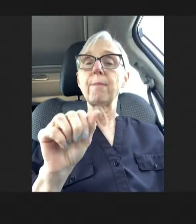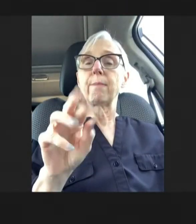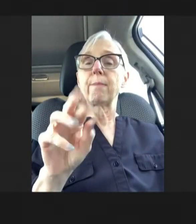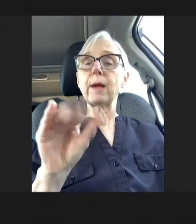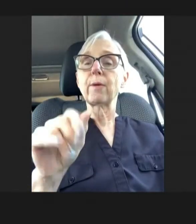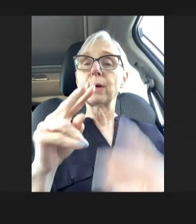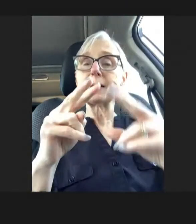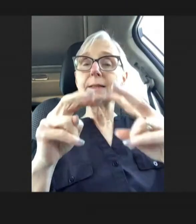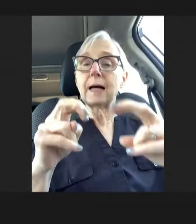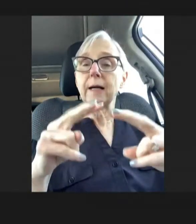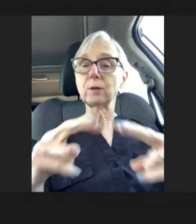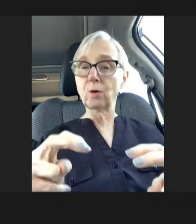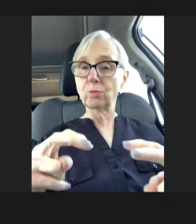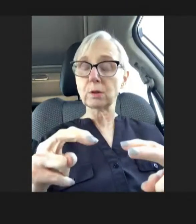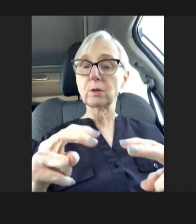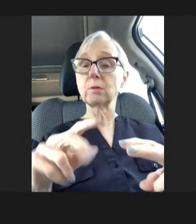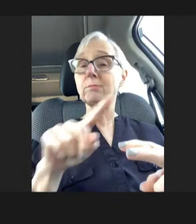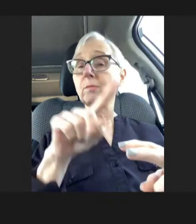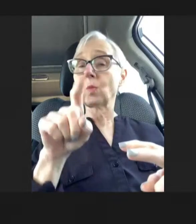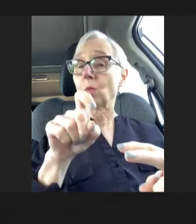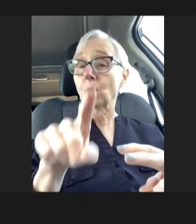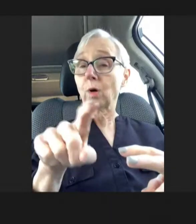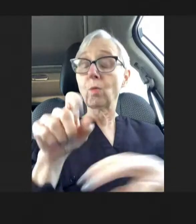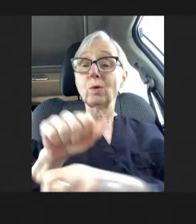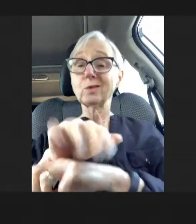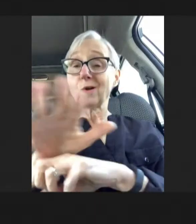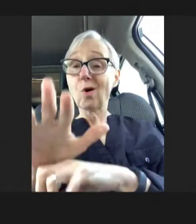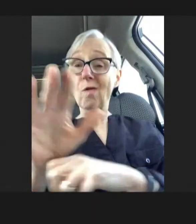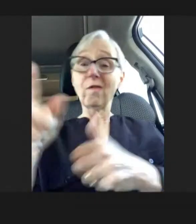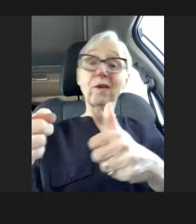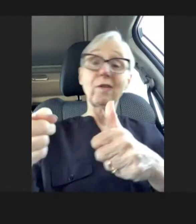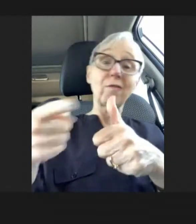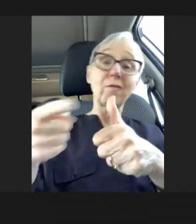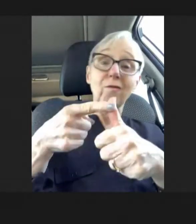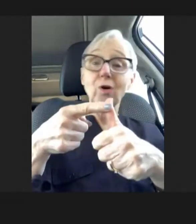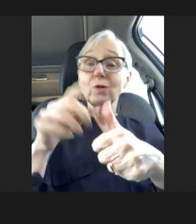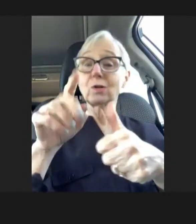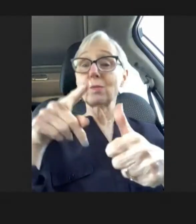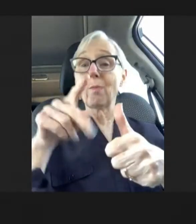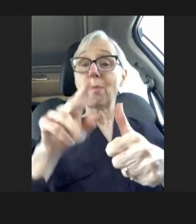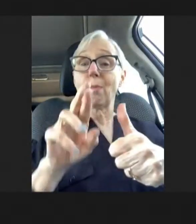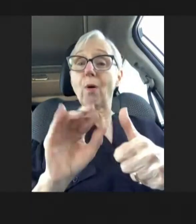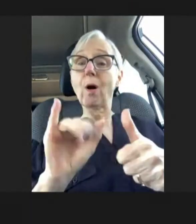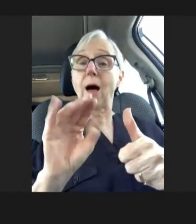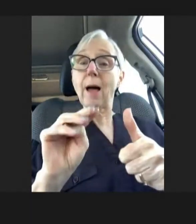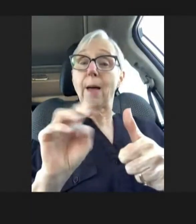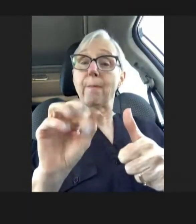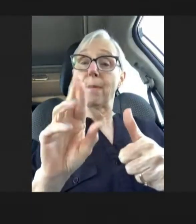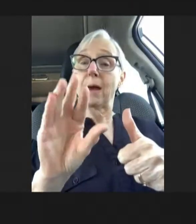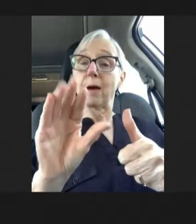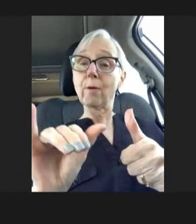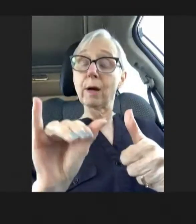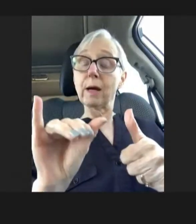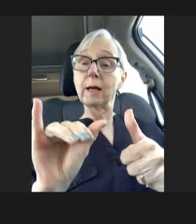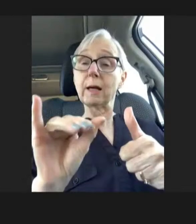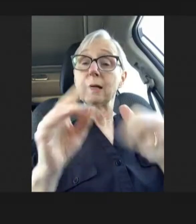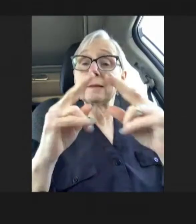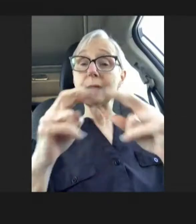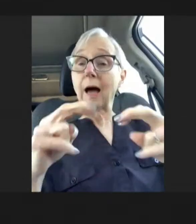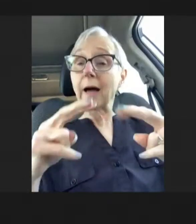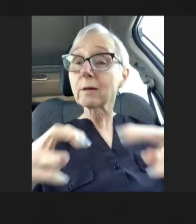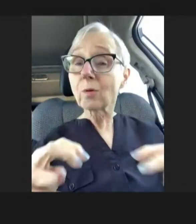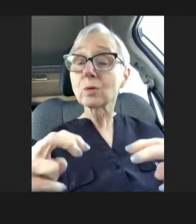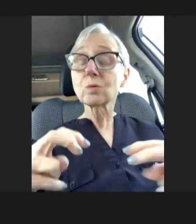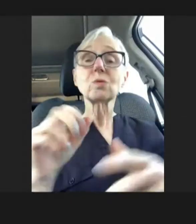was the primary diagnosis. I'm not certain what the terms for the analysis that individual hospitals may